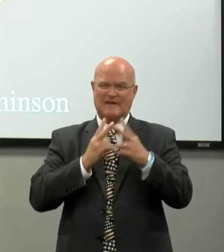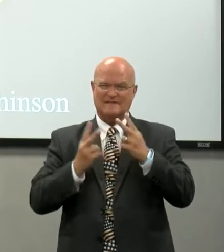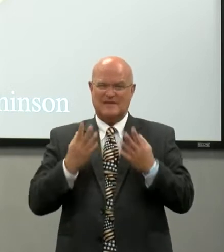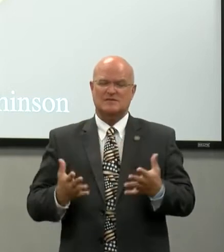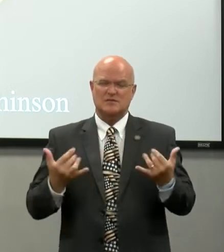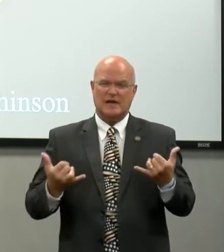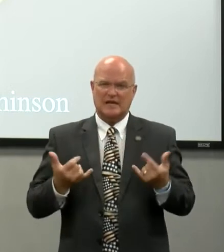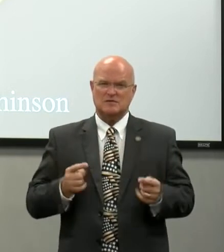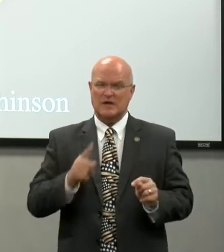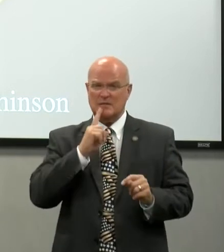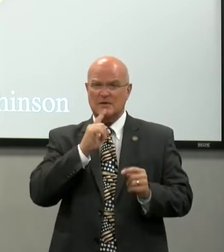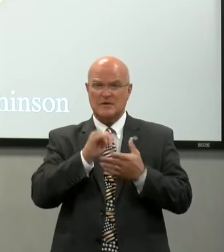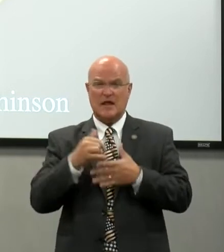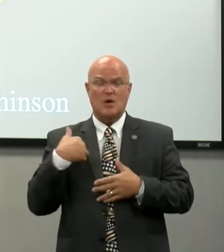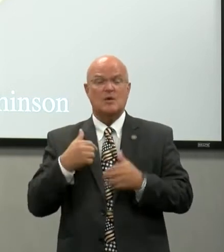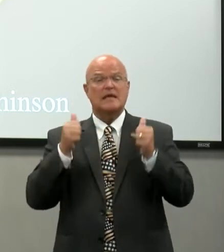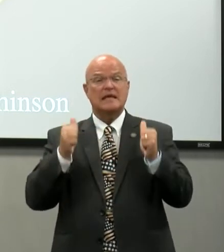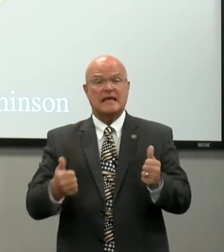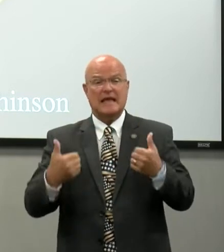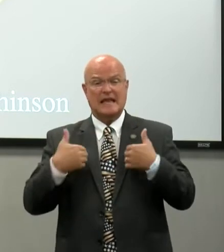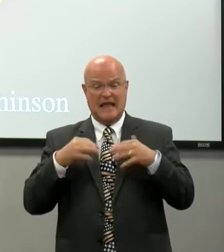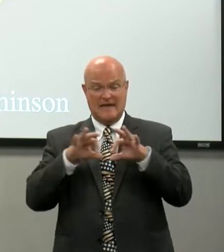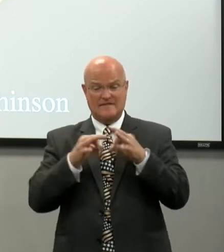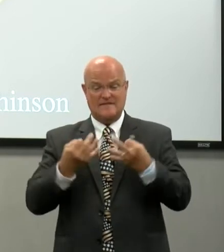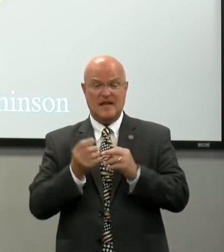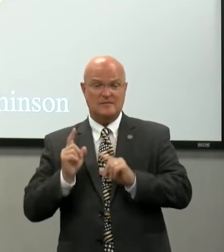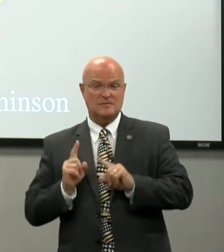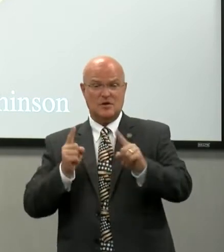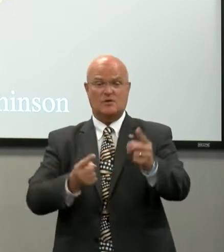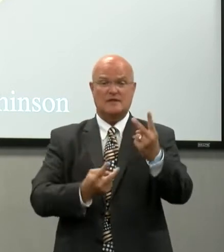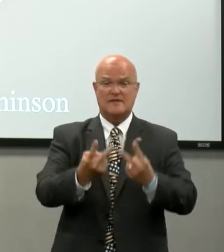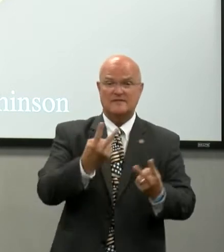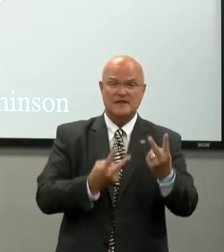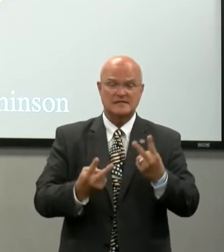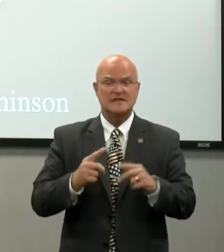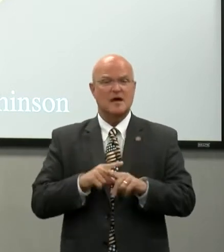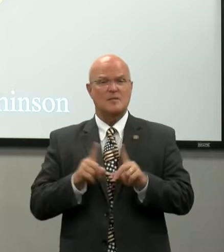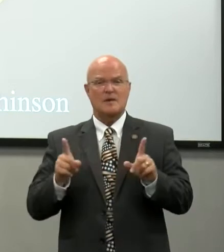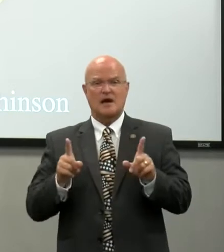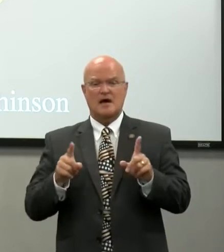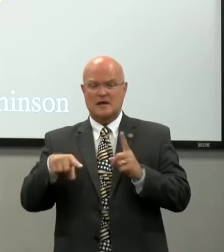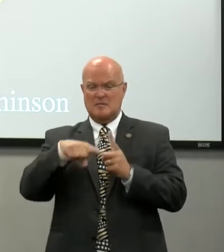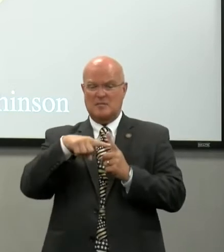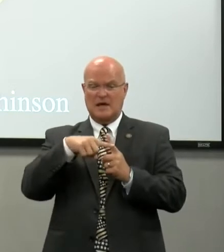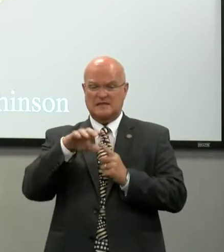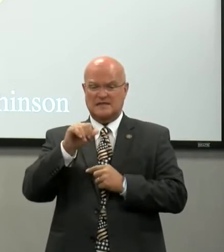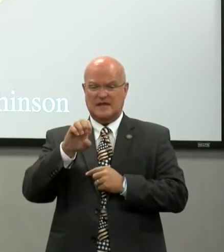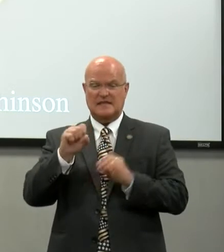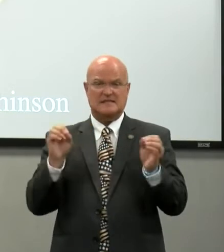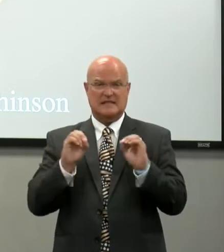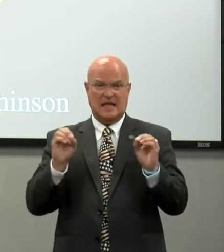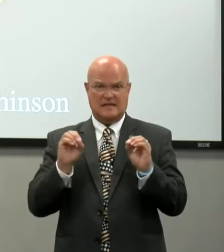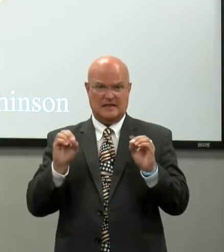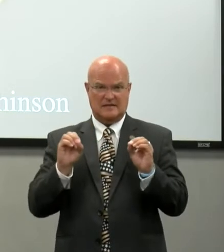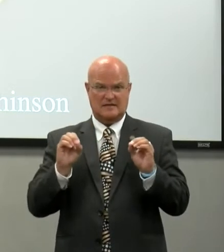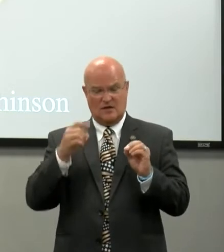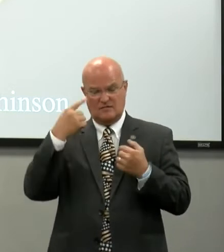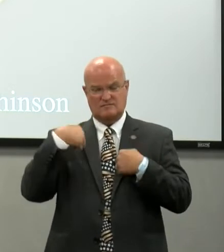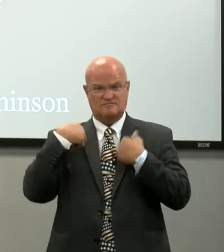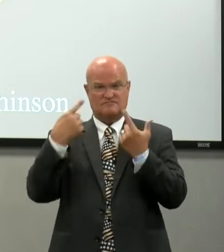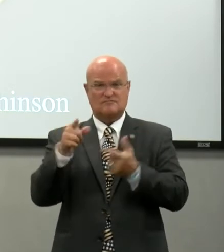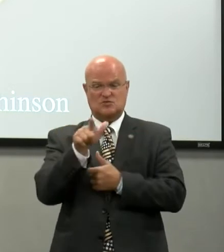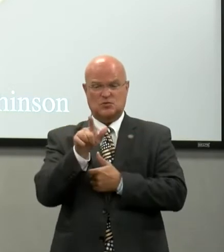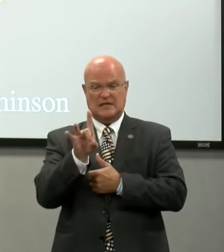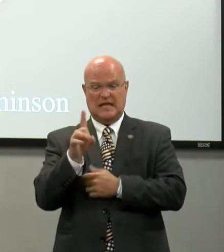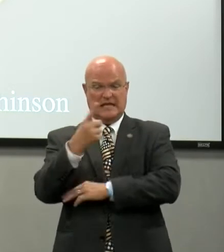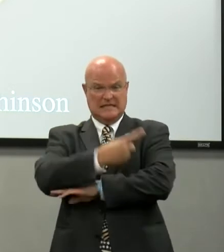to make sure that we can have family visiting, but you have to have free of positive cases for 28 days. And